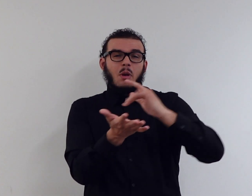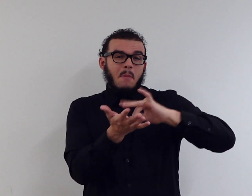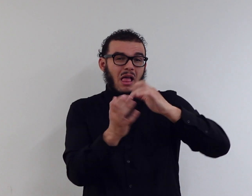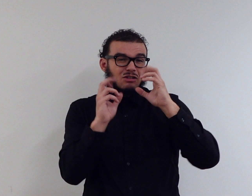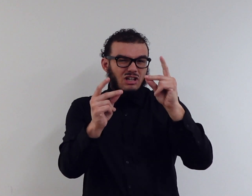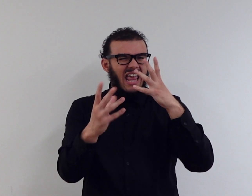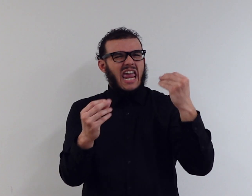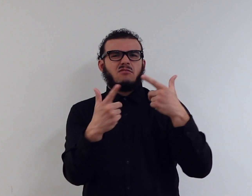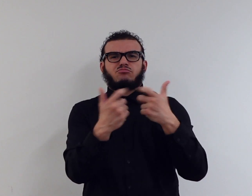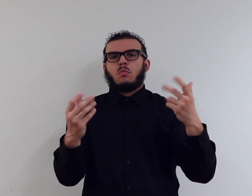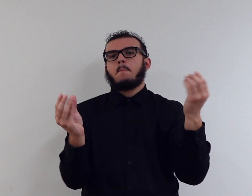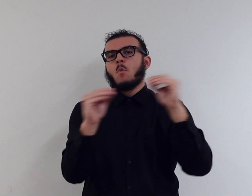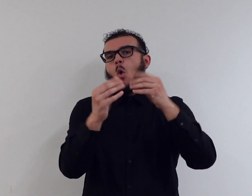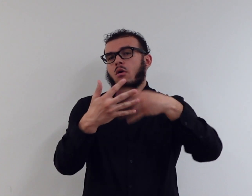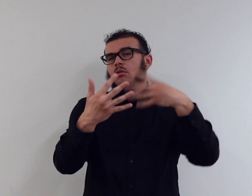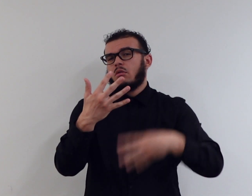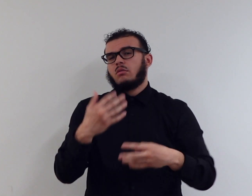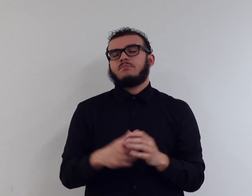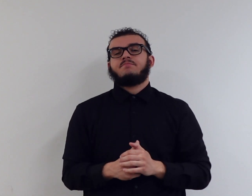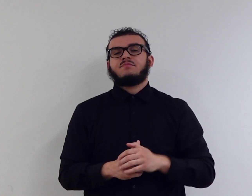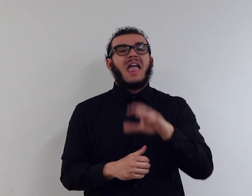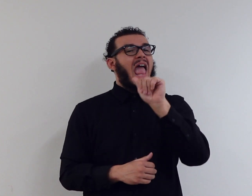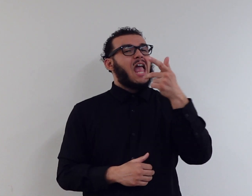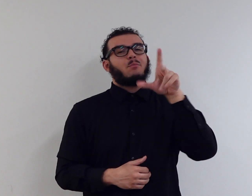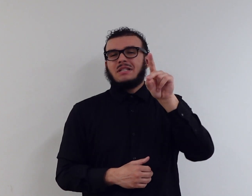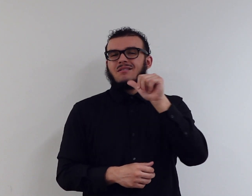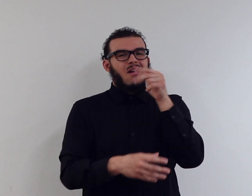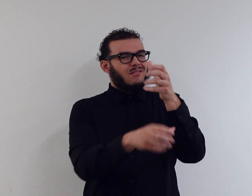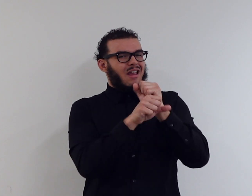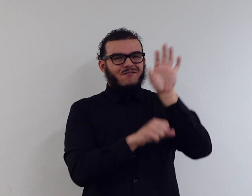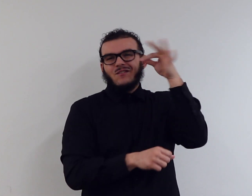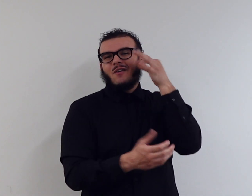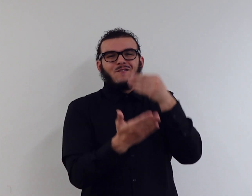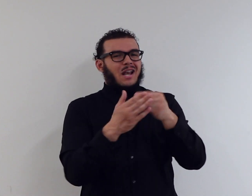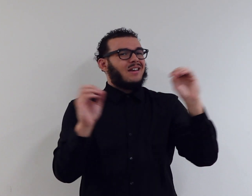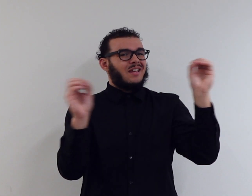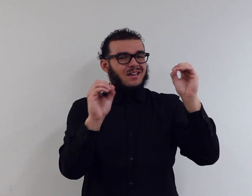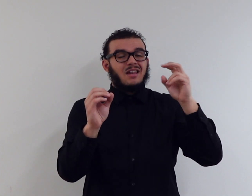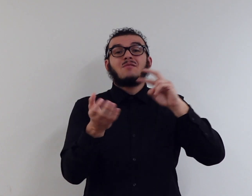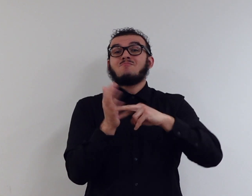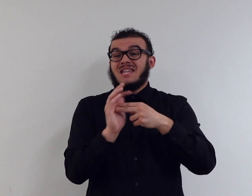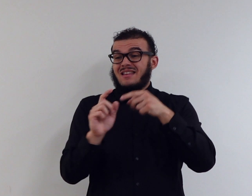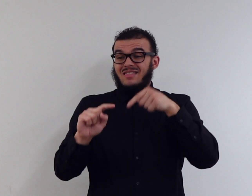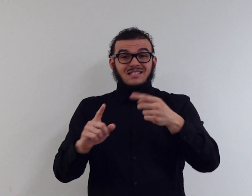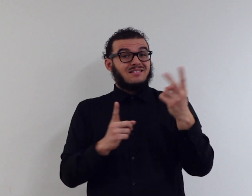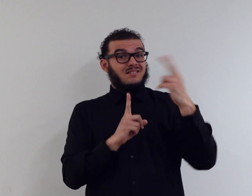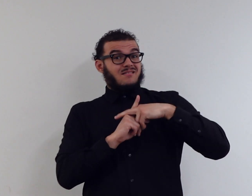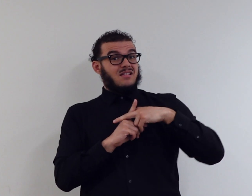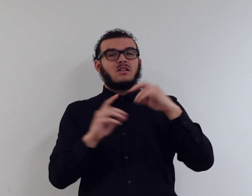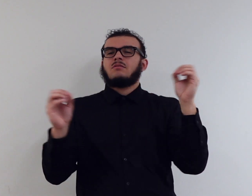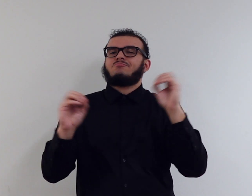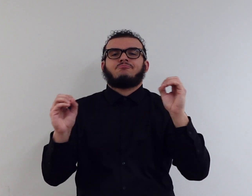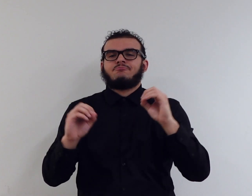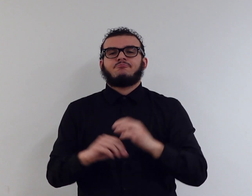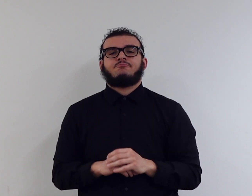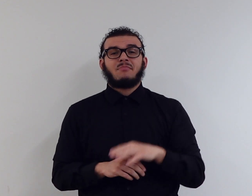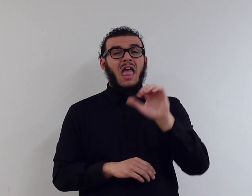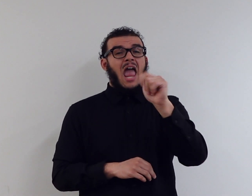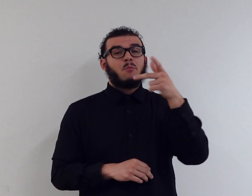more. AAPD does not receive federal funding, so this category does not apply to us. AAPD is not